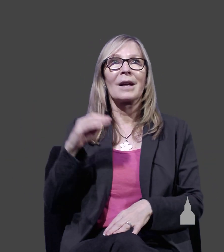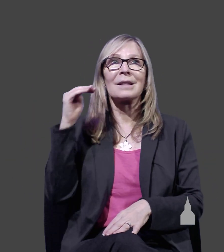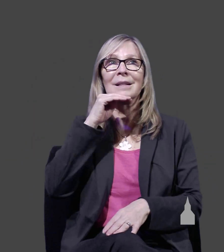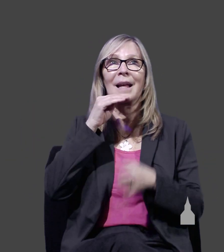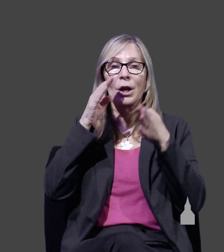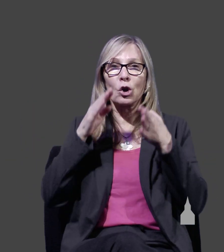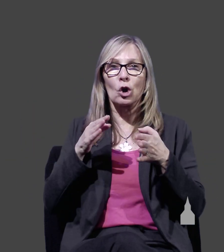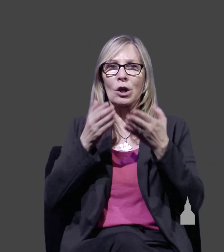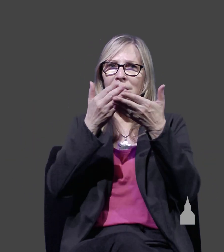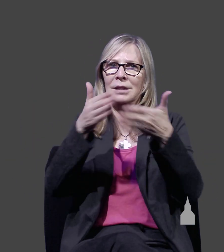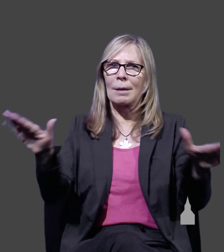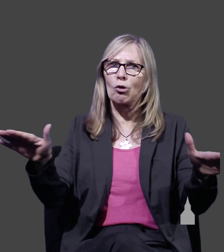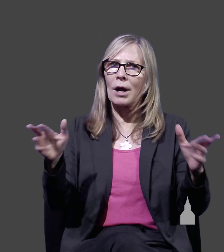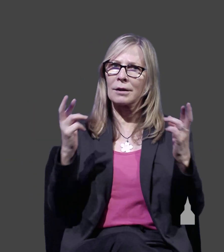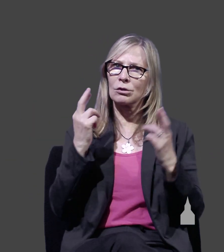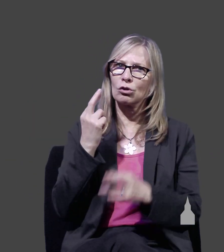friends.